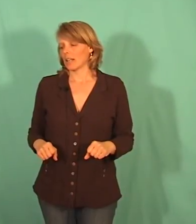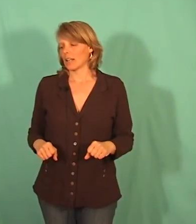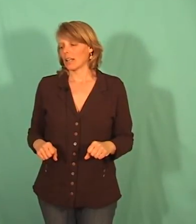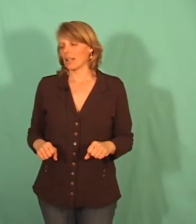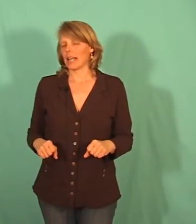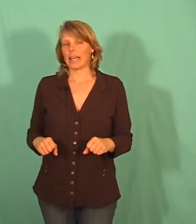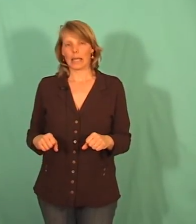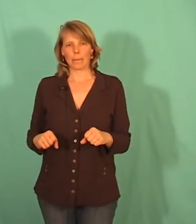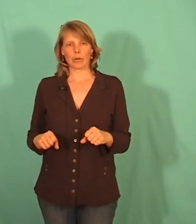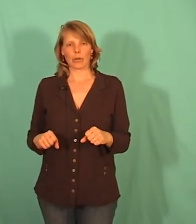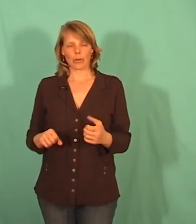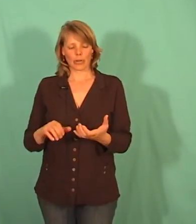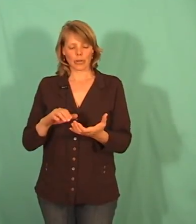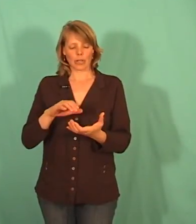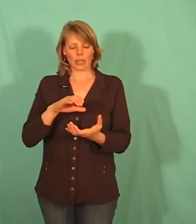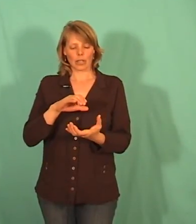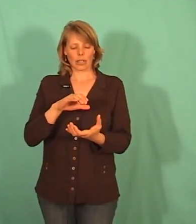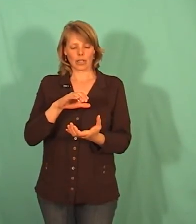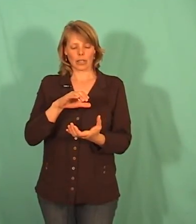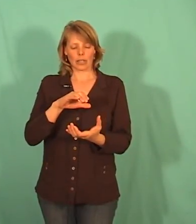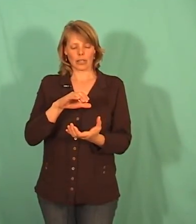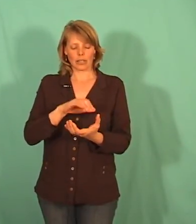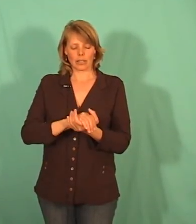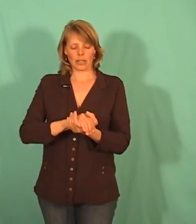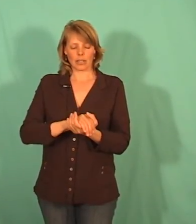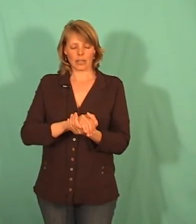And hamburger is